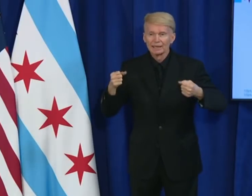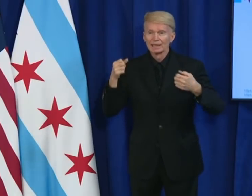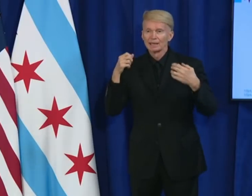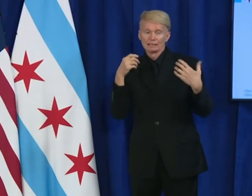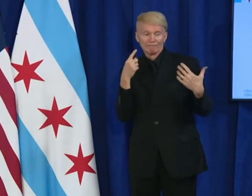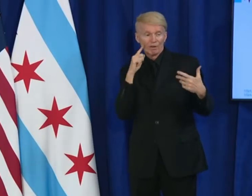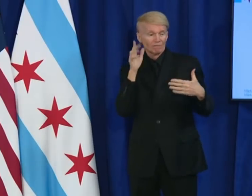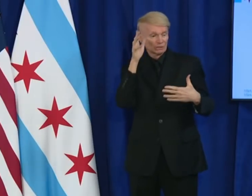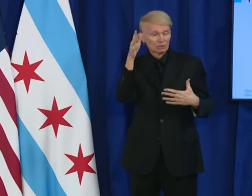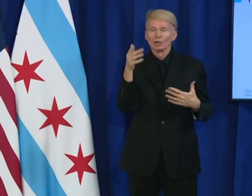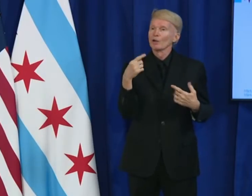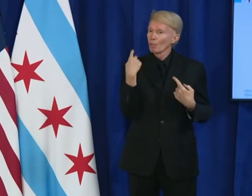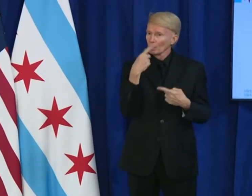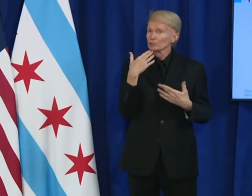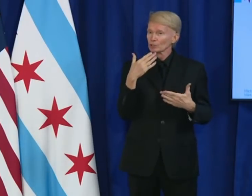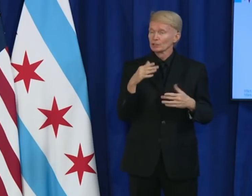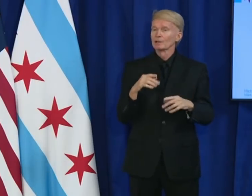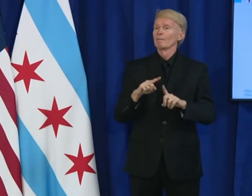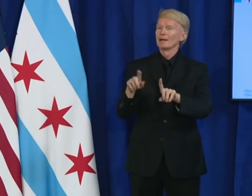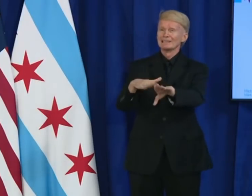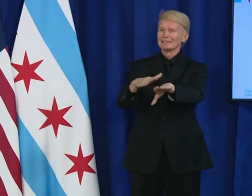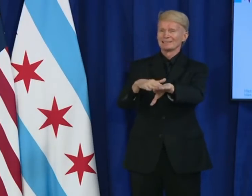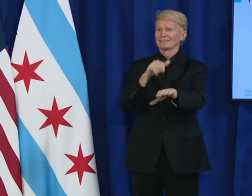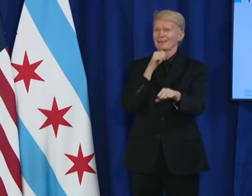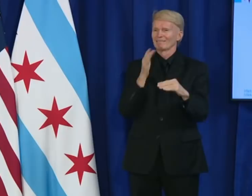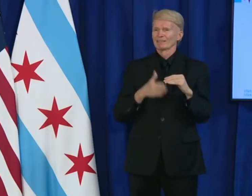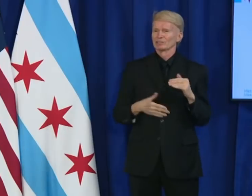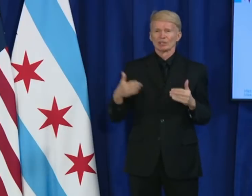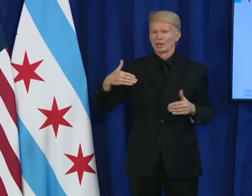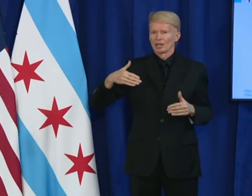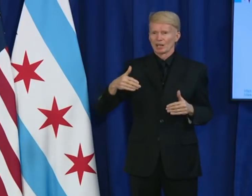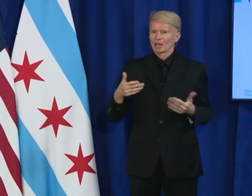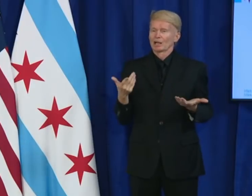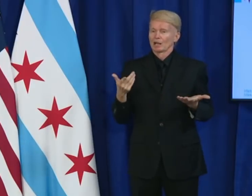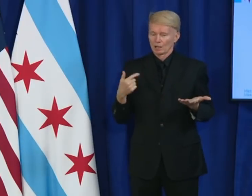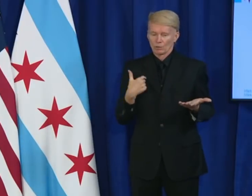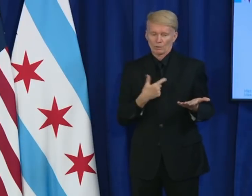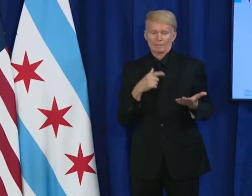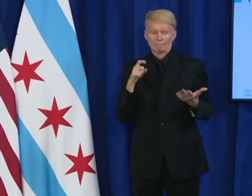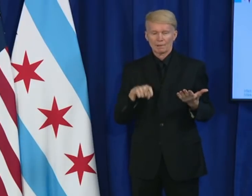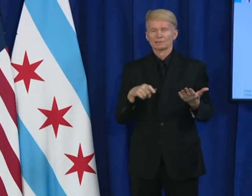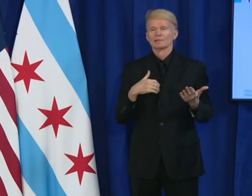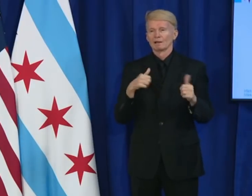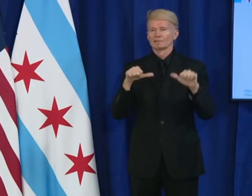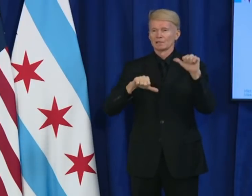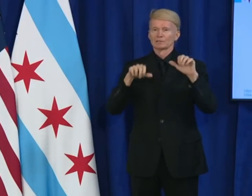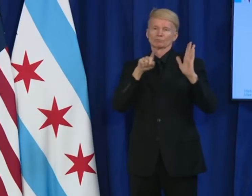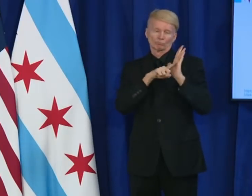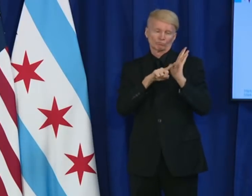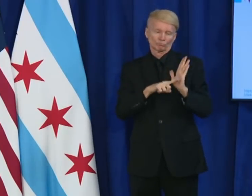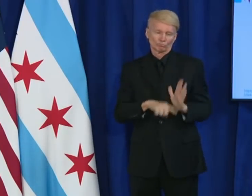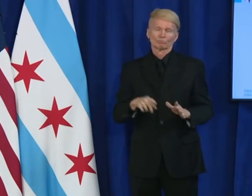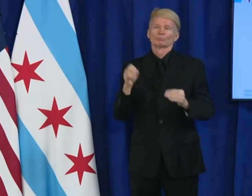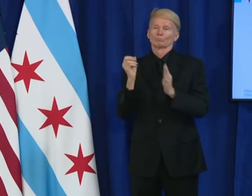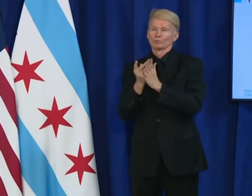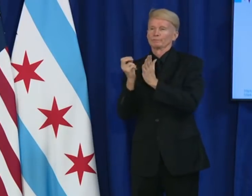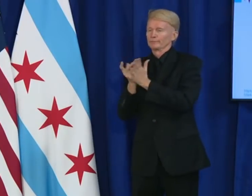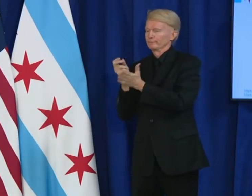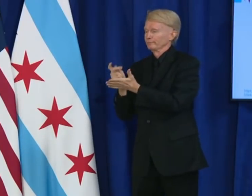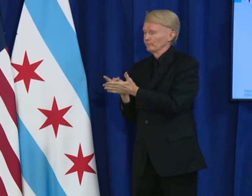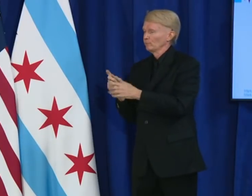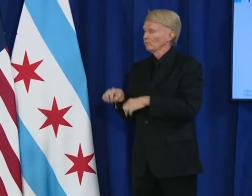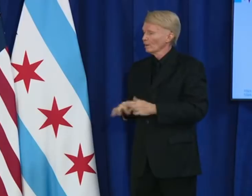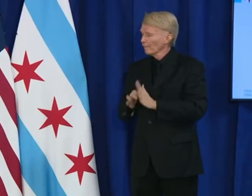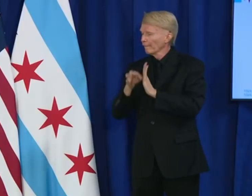not done yet. They go until a predetermined endpoint when a certain number of people have